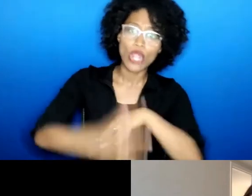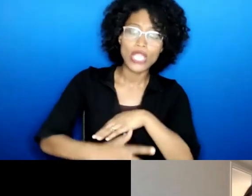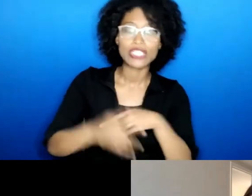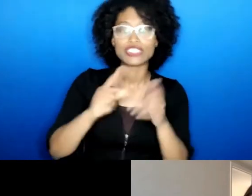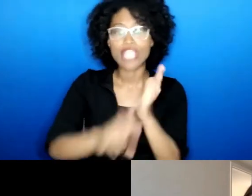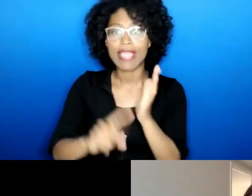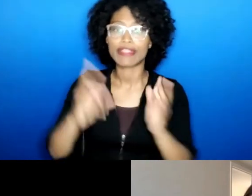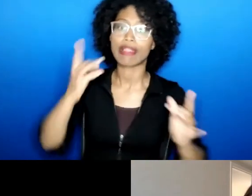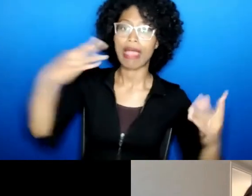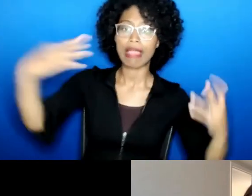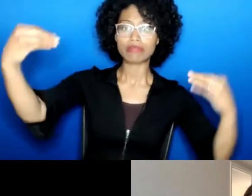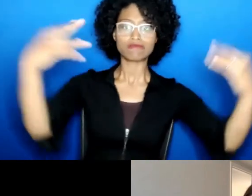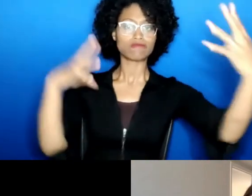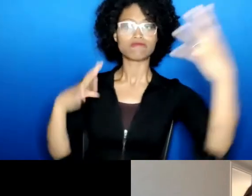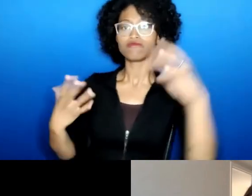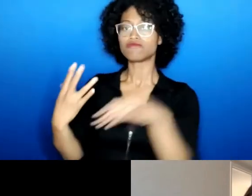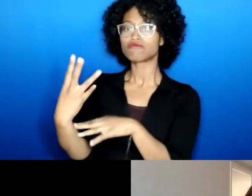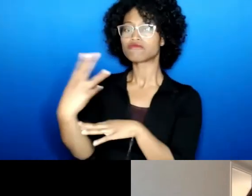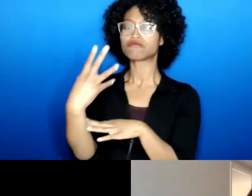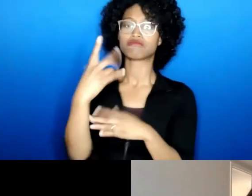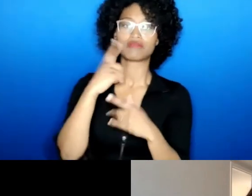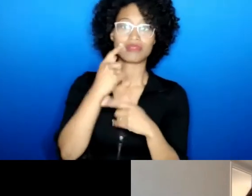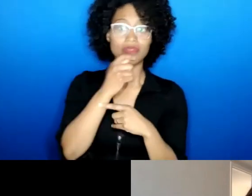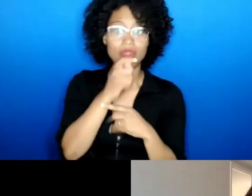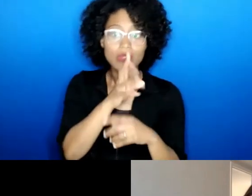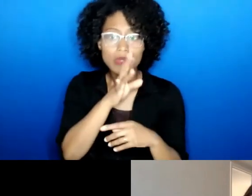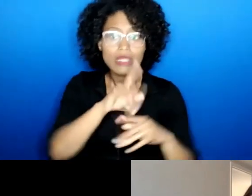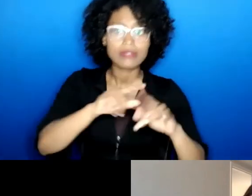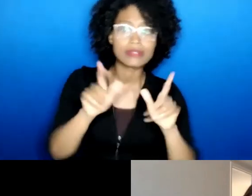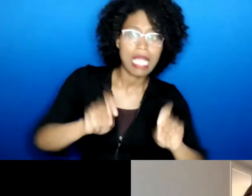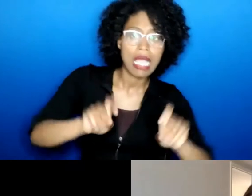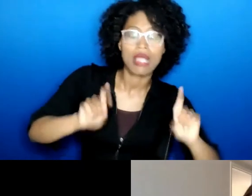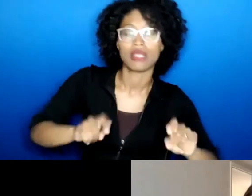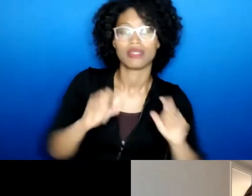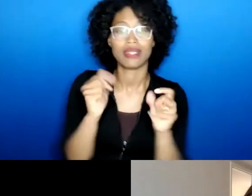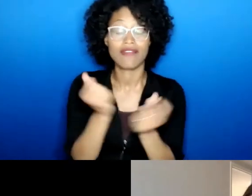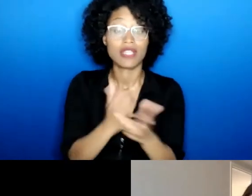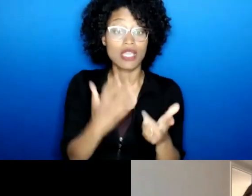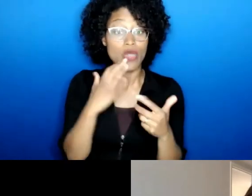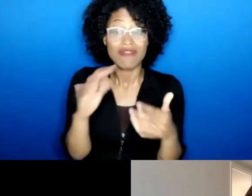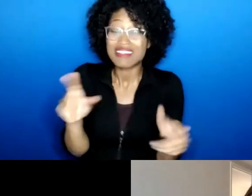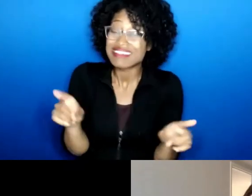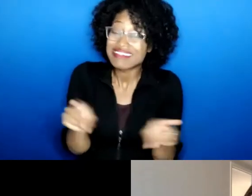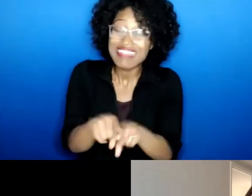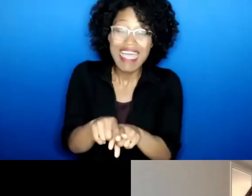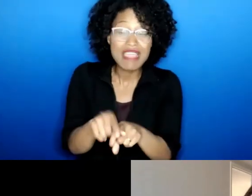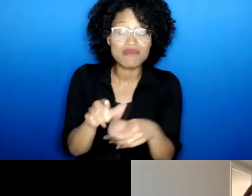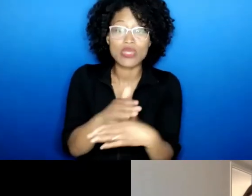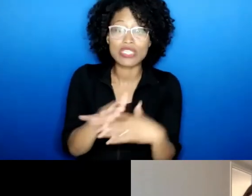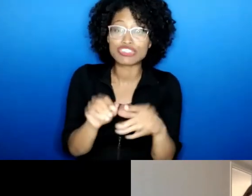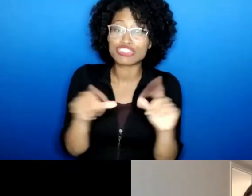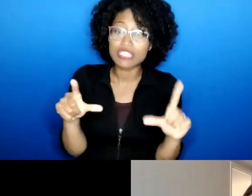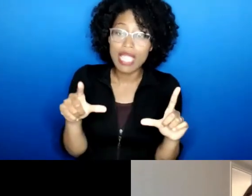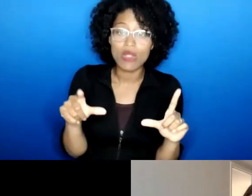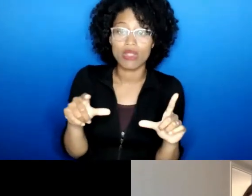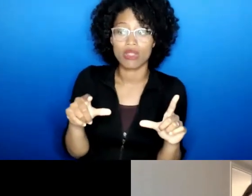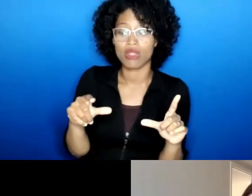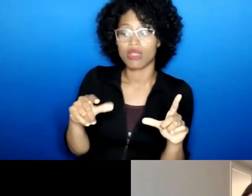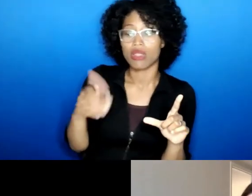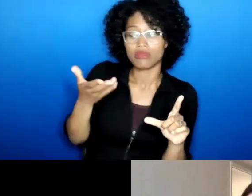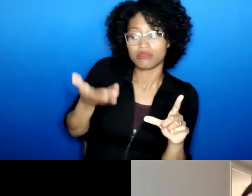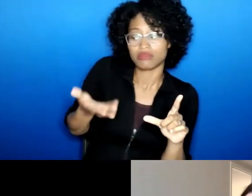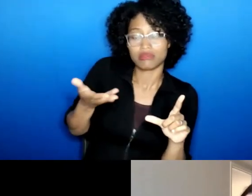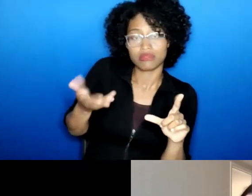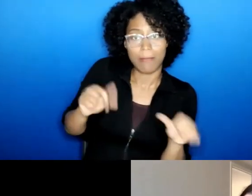microphone, etc. You have the same screen sharing capacity. And so while we know there's